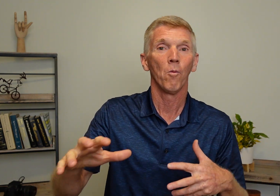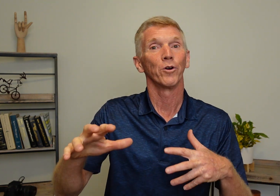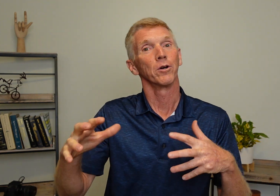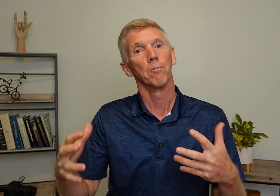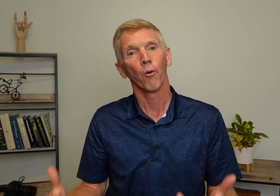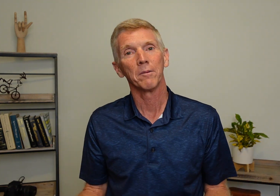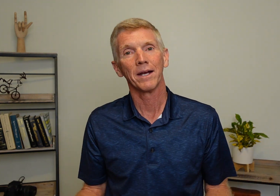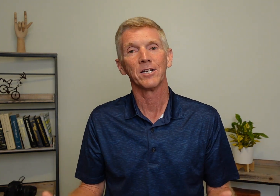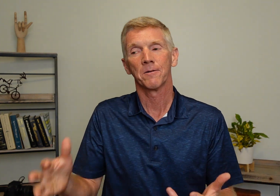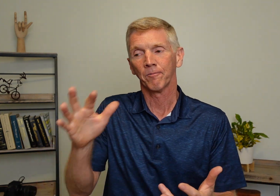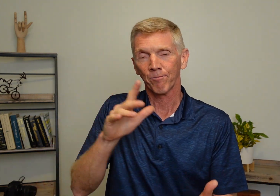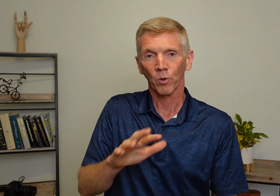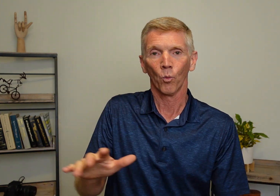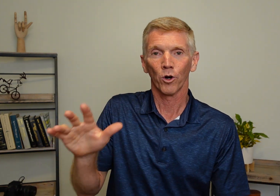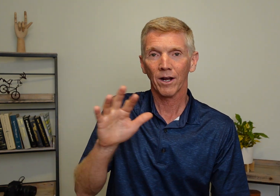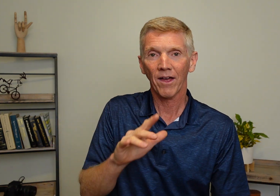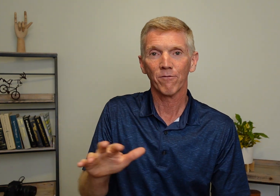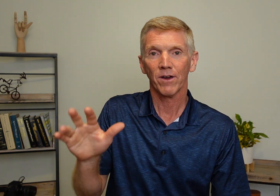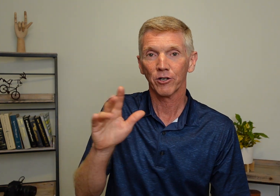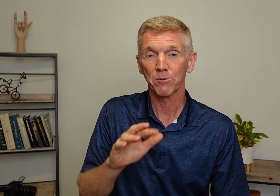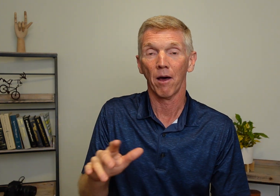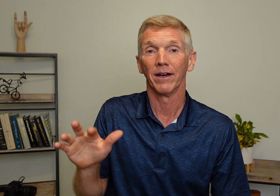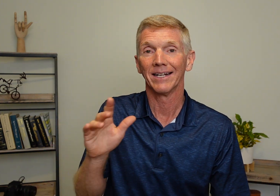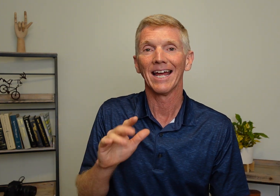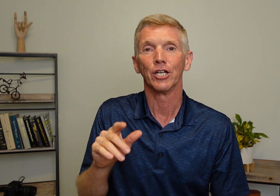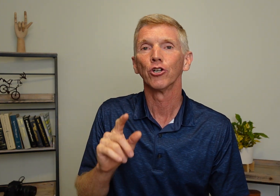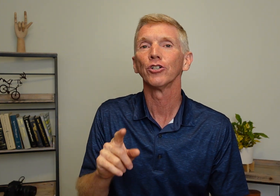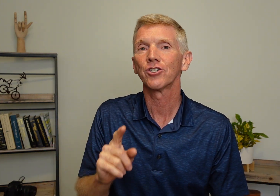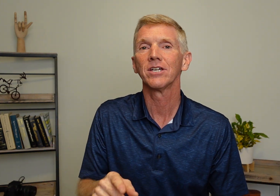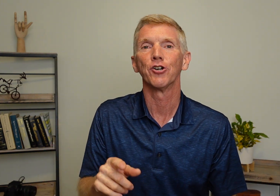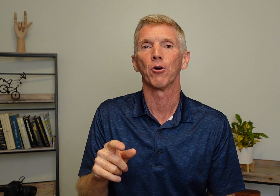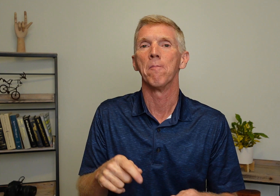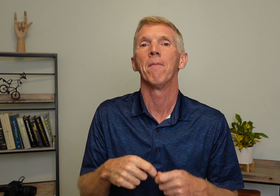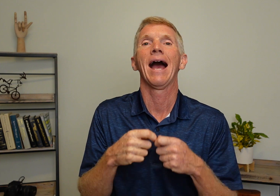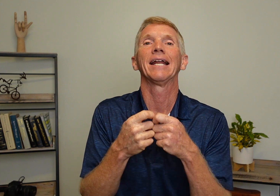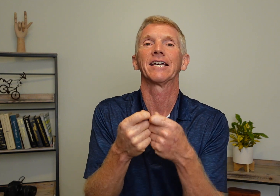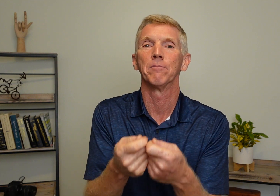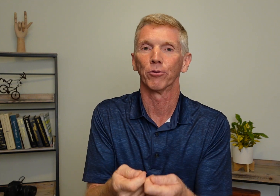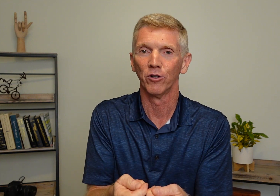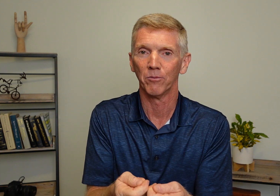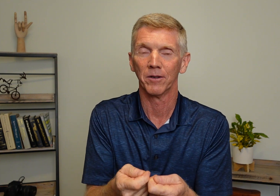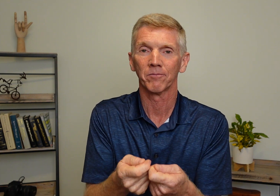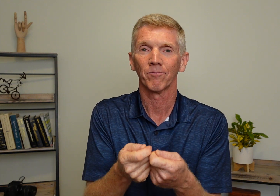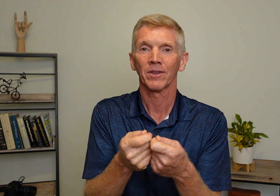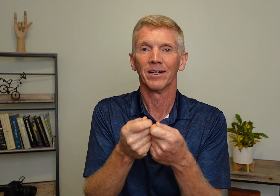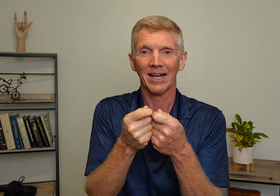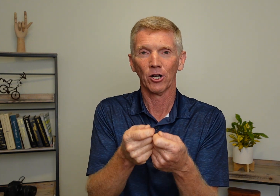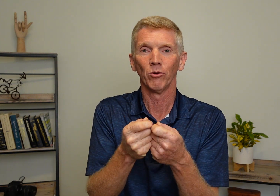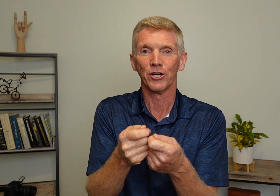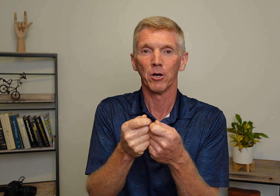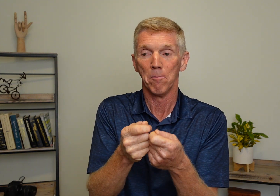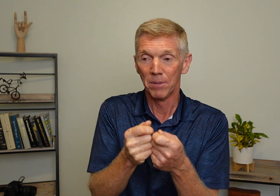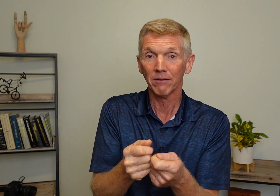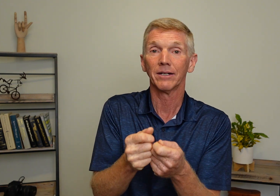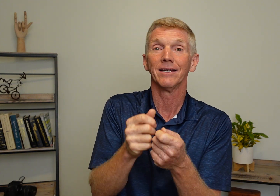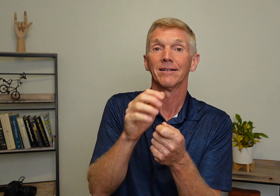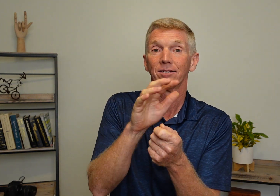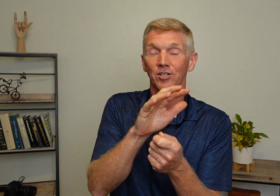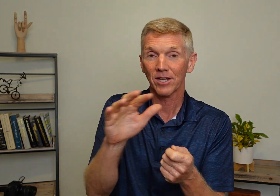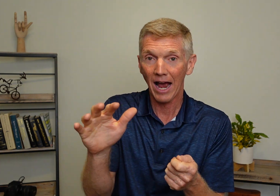when you're in boring meetings, work on that finger spelling and you'll see a dramatic improvement. Not only in your ability to